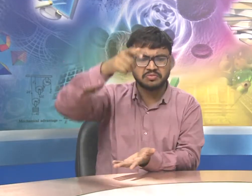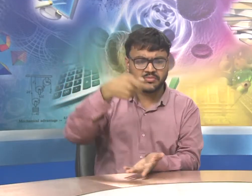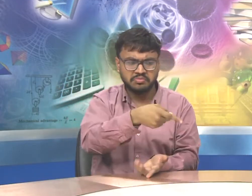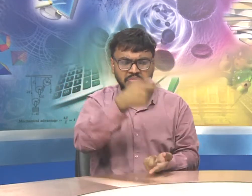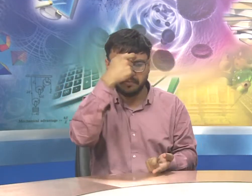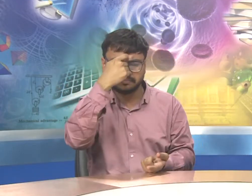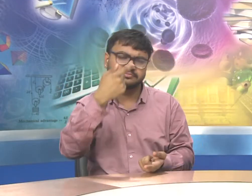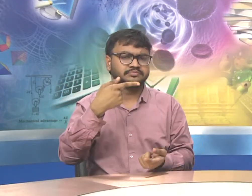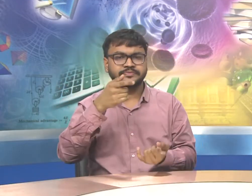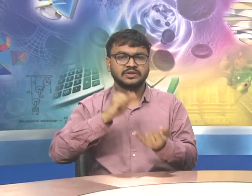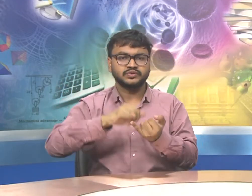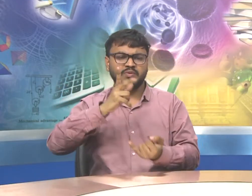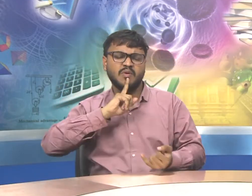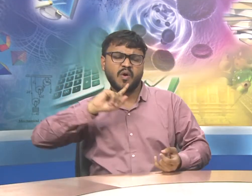justice.